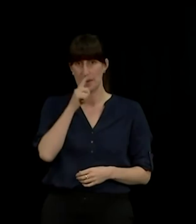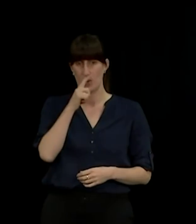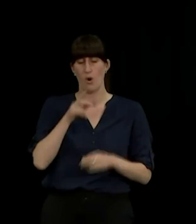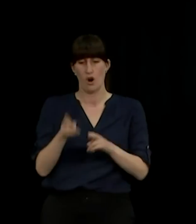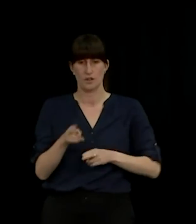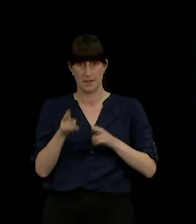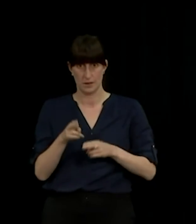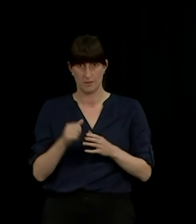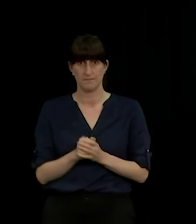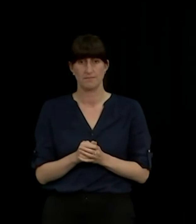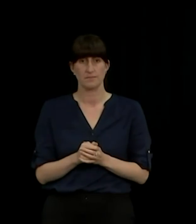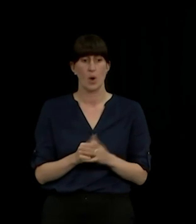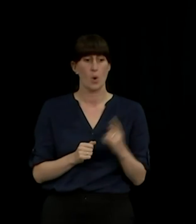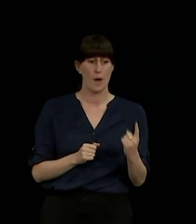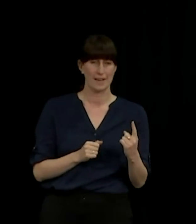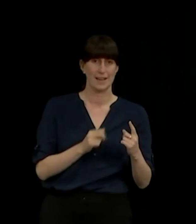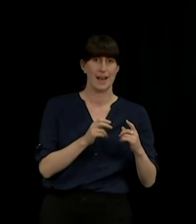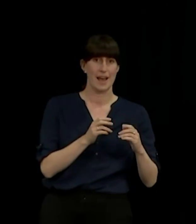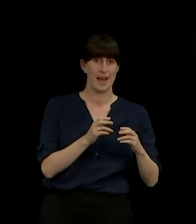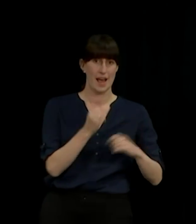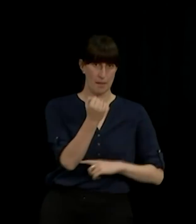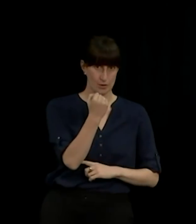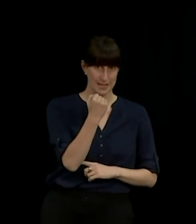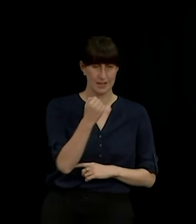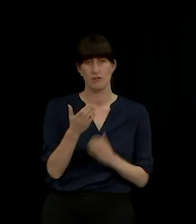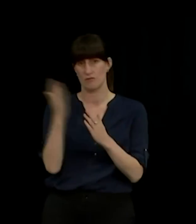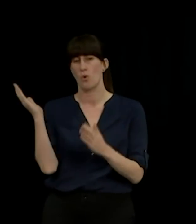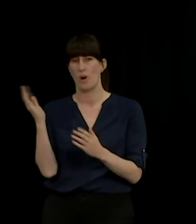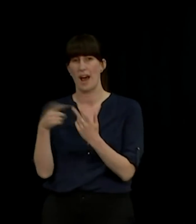And 3 of the total number of people in hospital are in ICU, all at Middlemore.